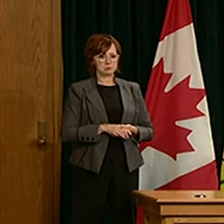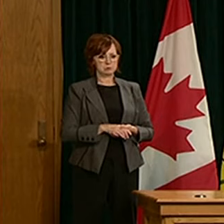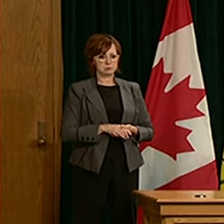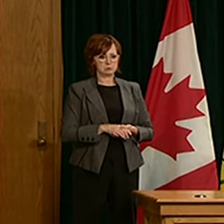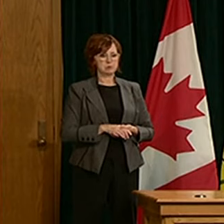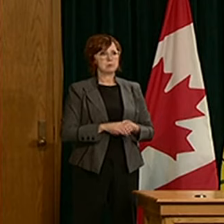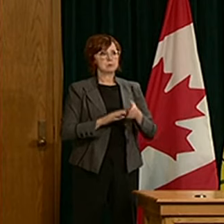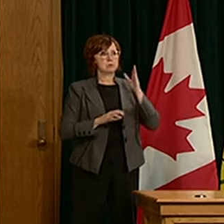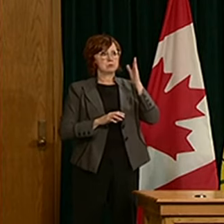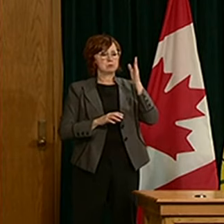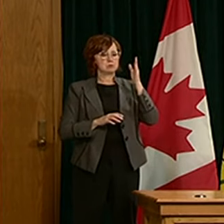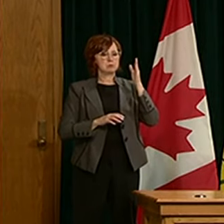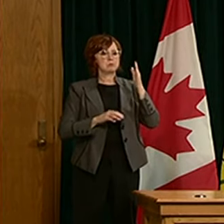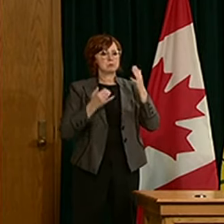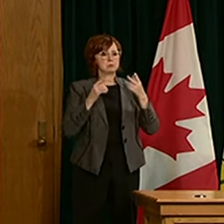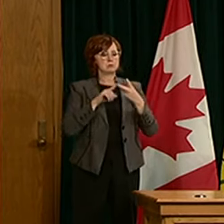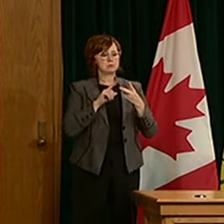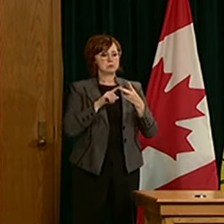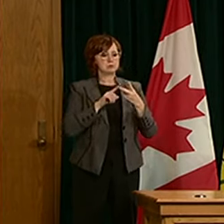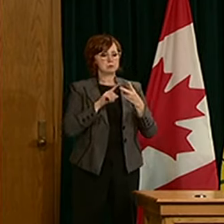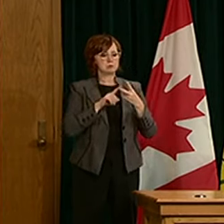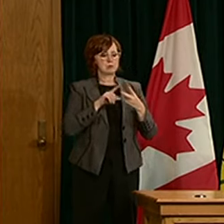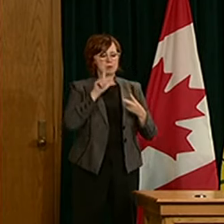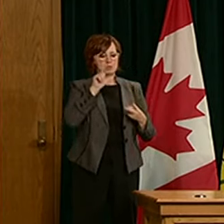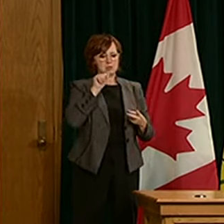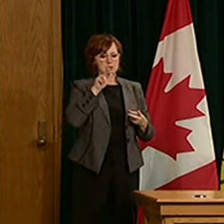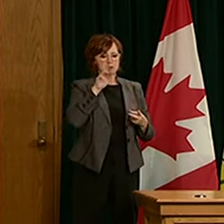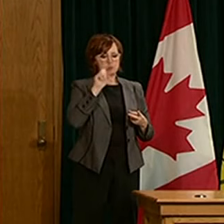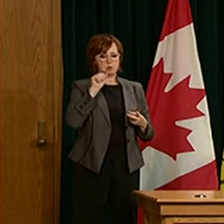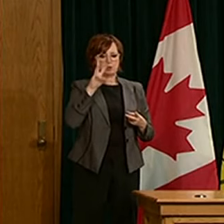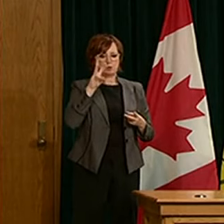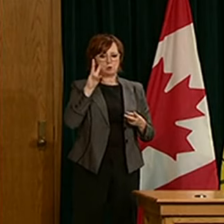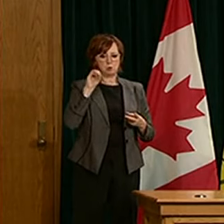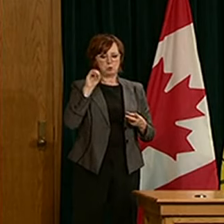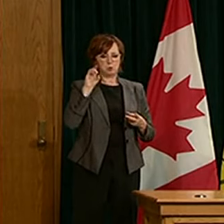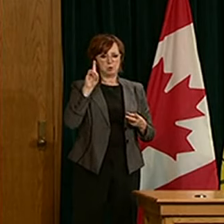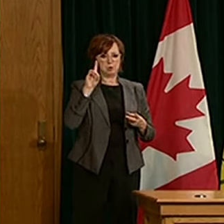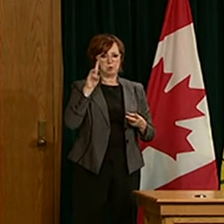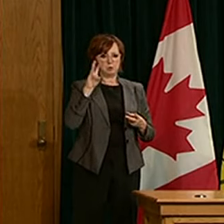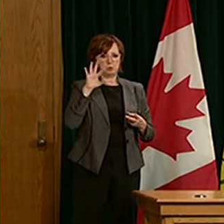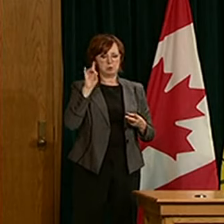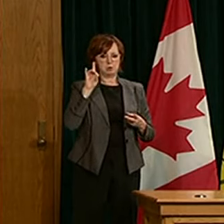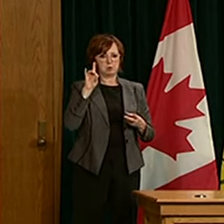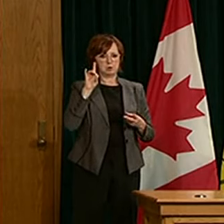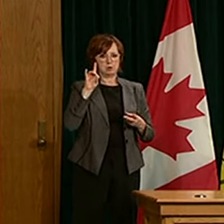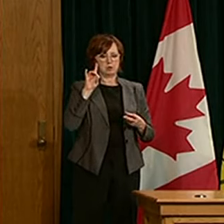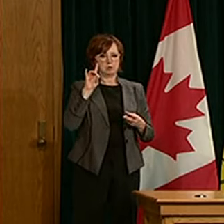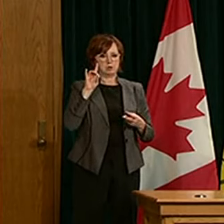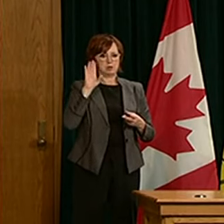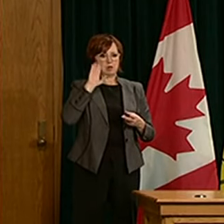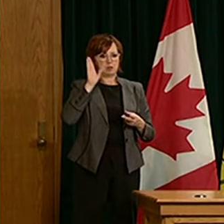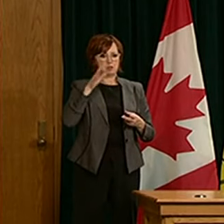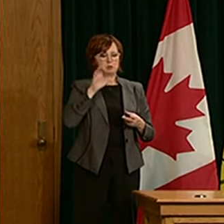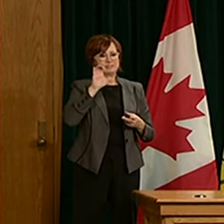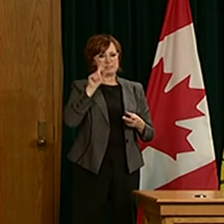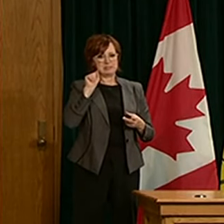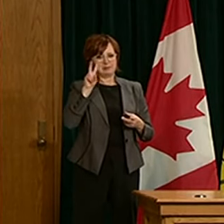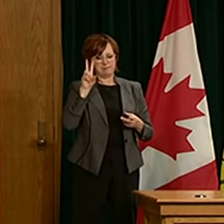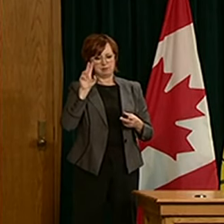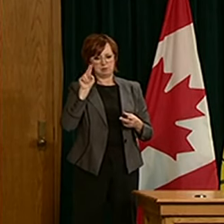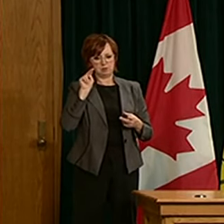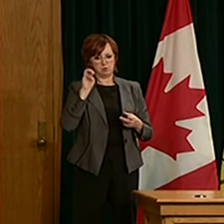Linnell, are there any more questions? I have Laura Woodward. Laura, please identify your media outlet. Go ahead. Hey there, I'm with CTV